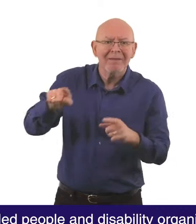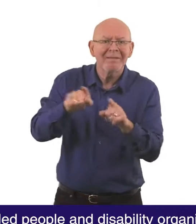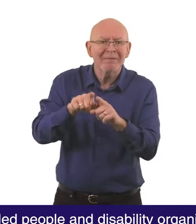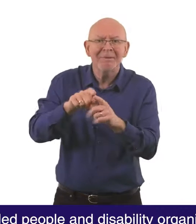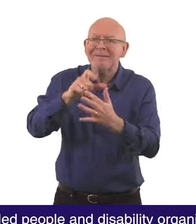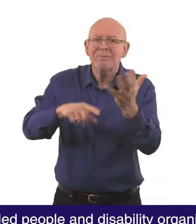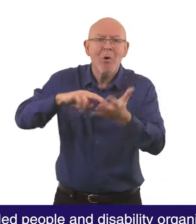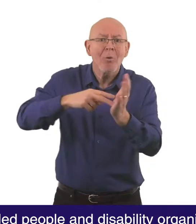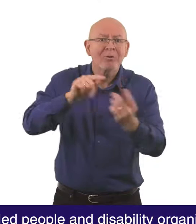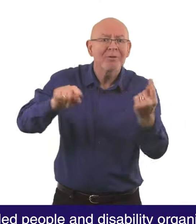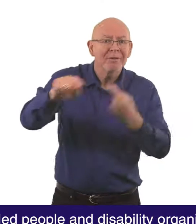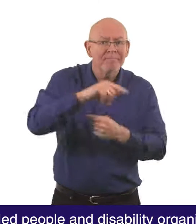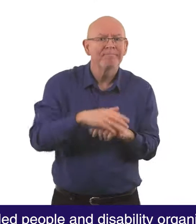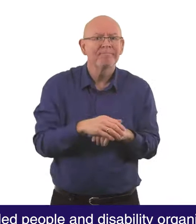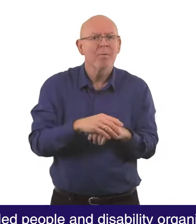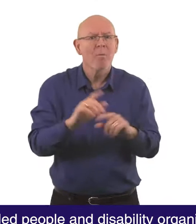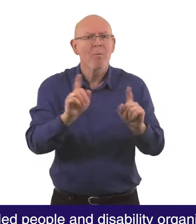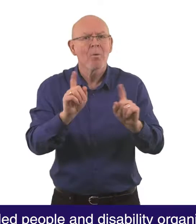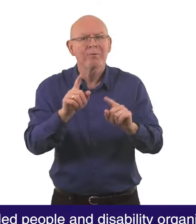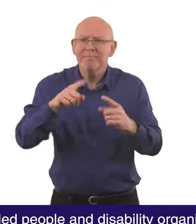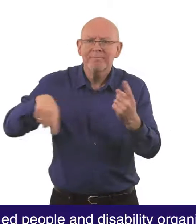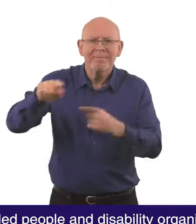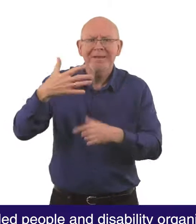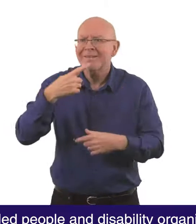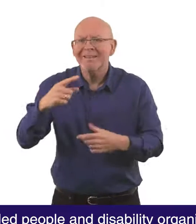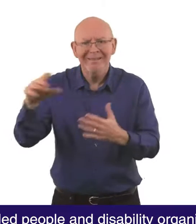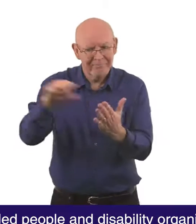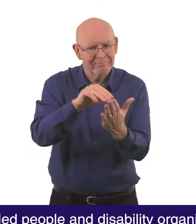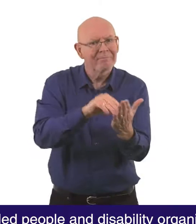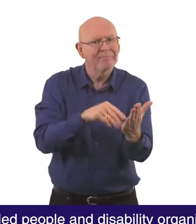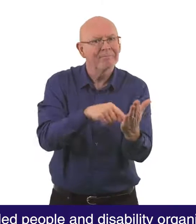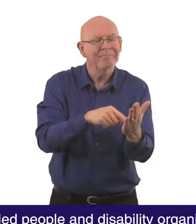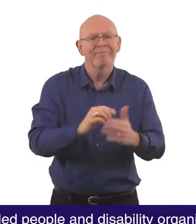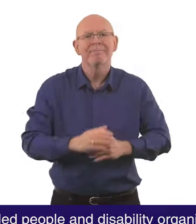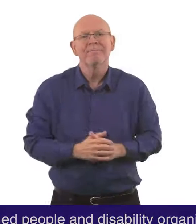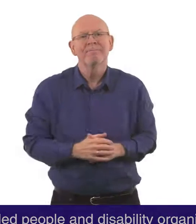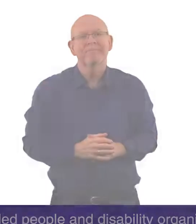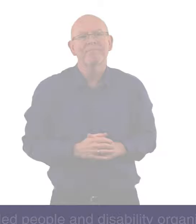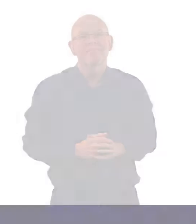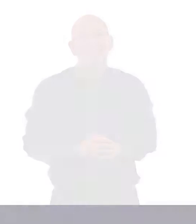to disabled people and disability organisations and what they are saying.